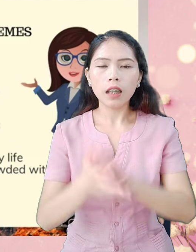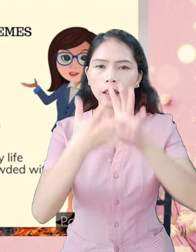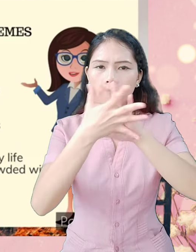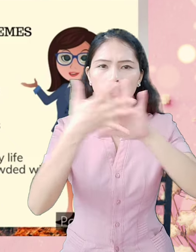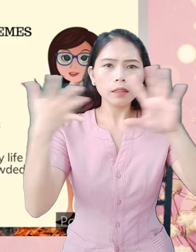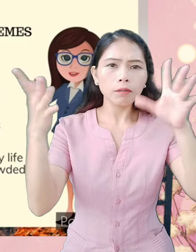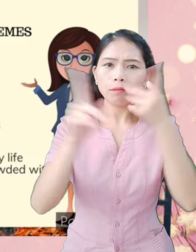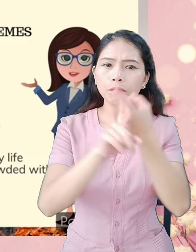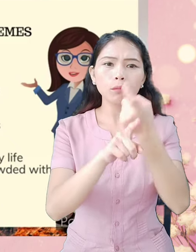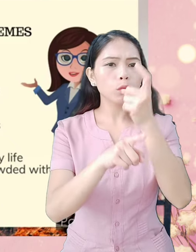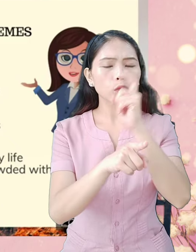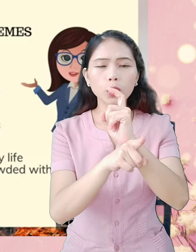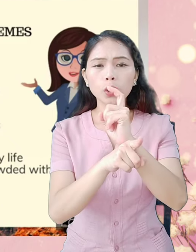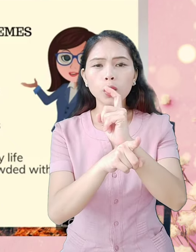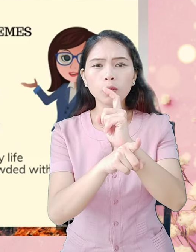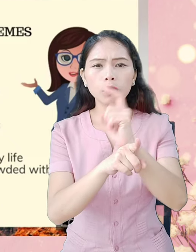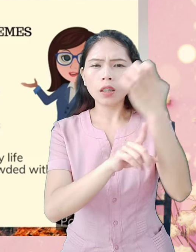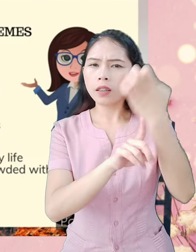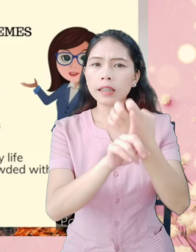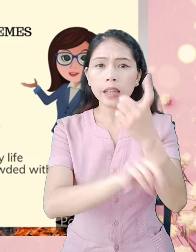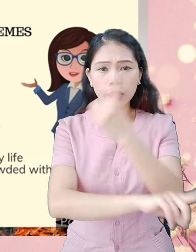scenes from everyday life,